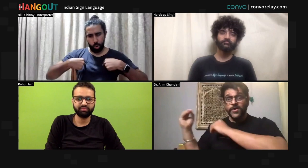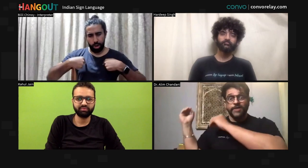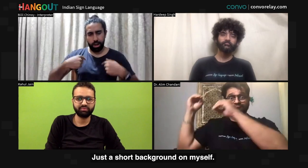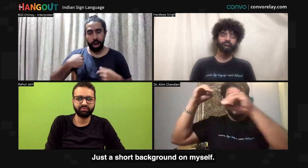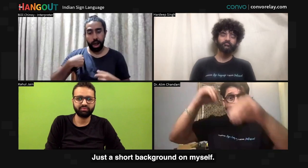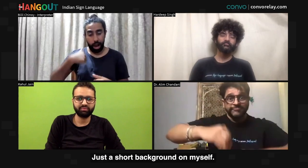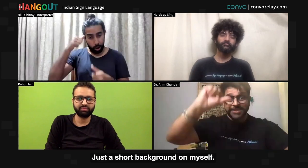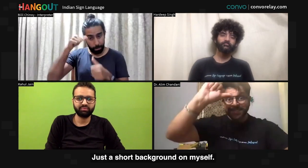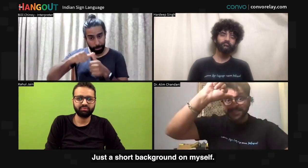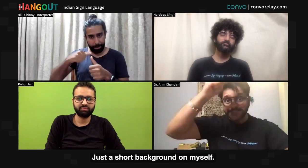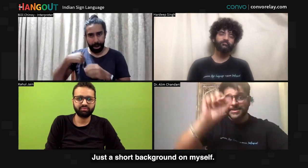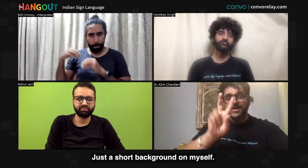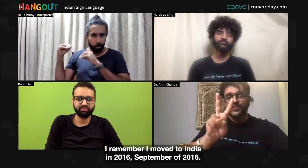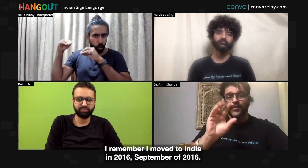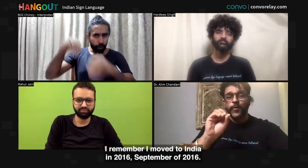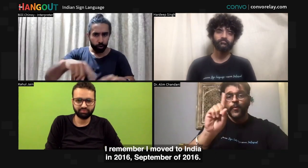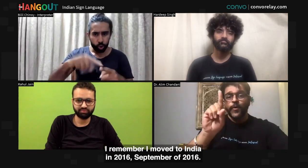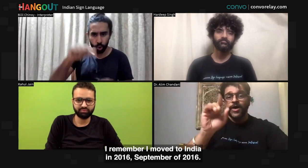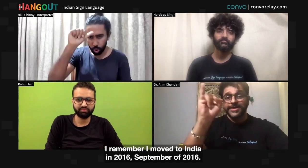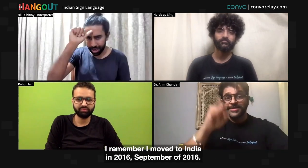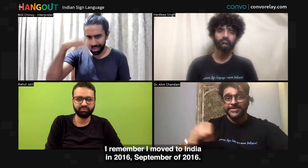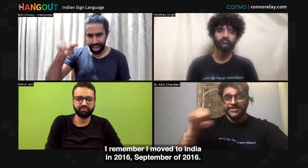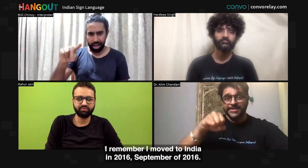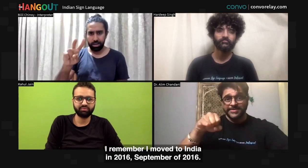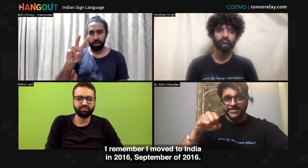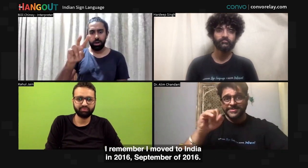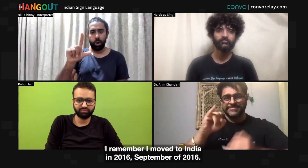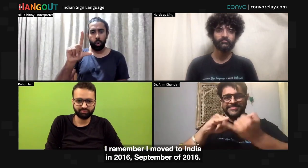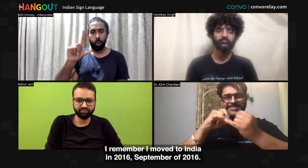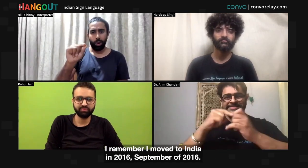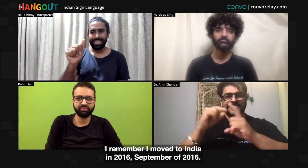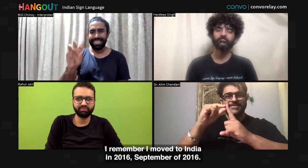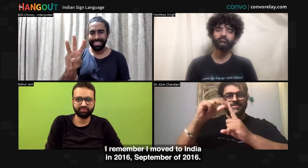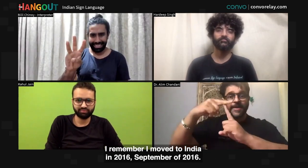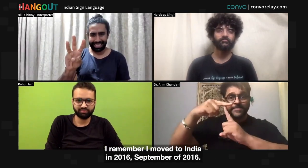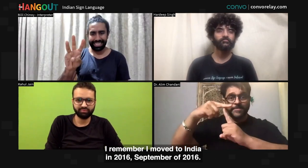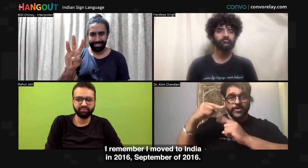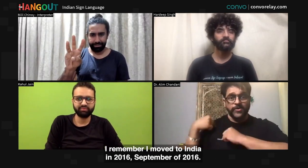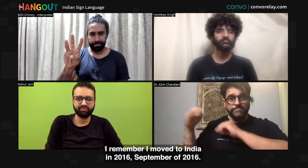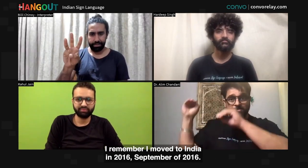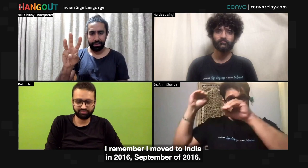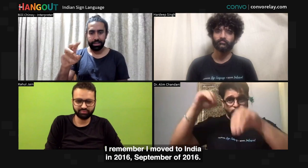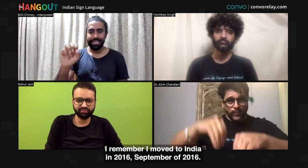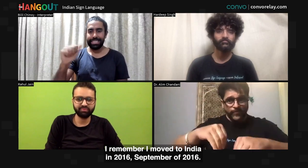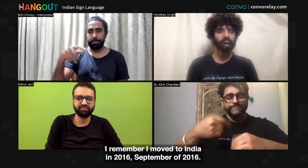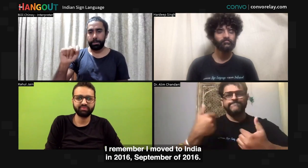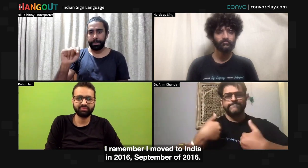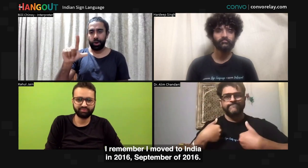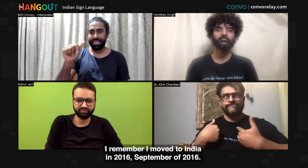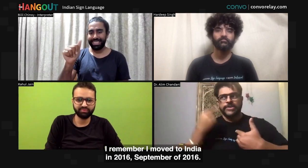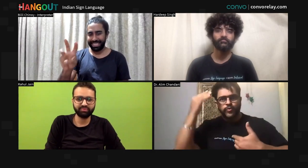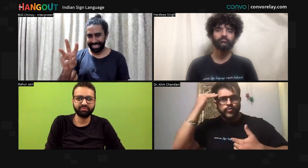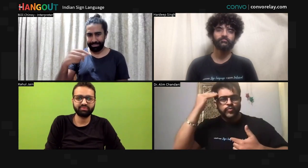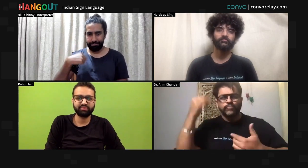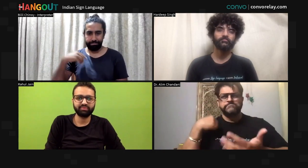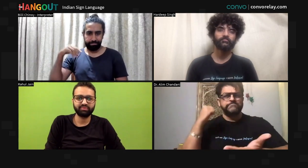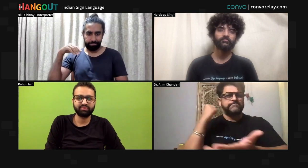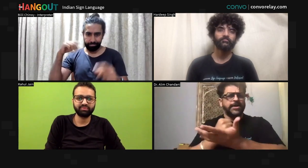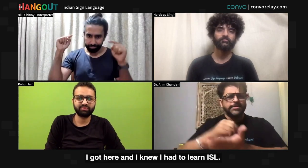Just a short background on myself. I remember I moved to India in 2016, September of 2016. I